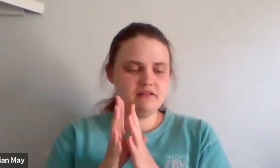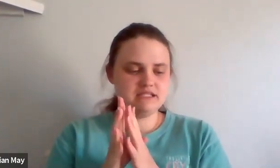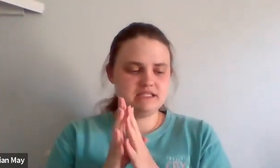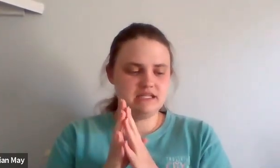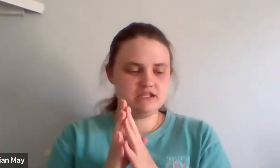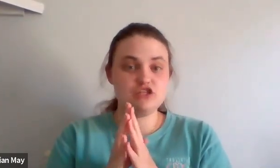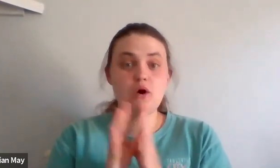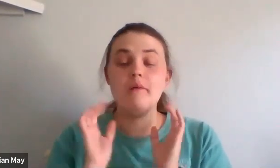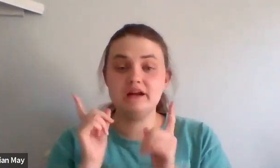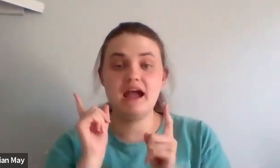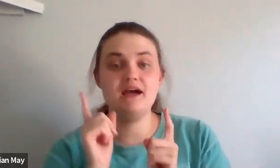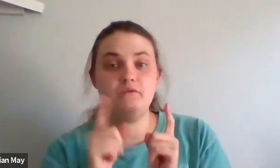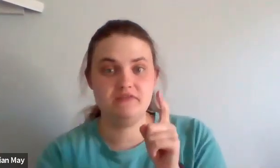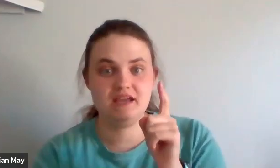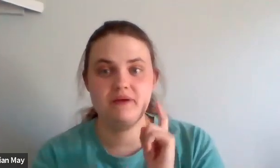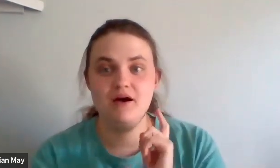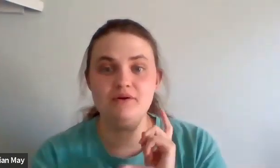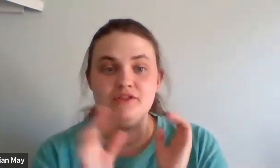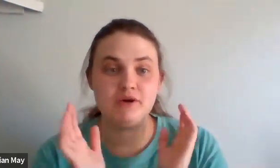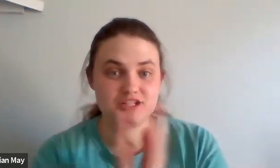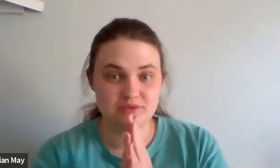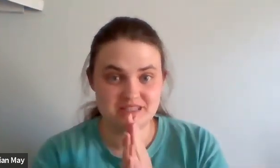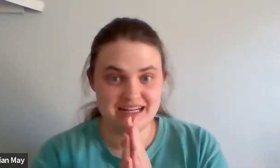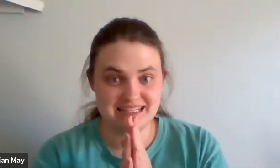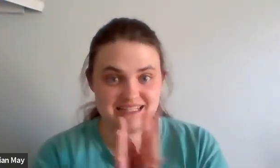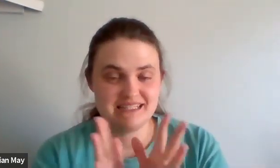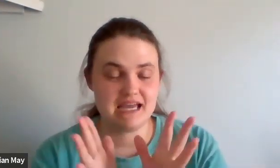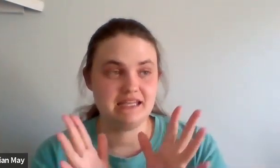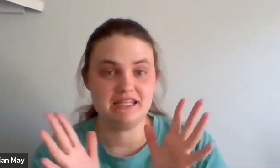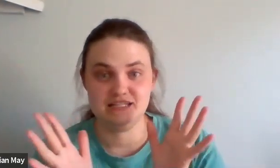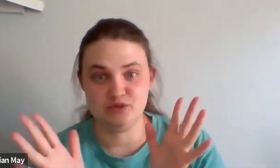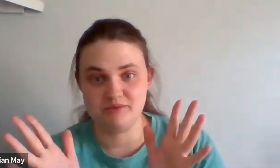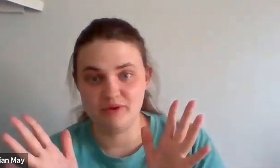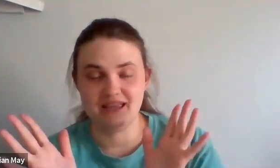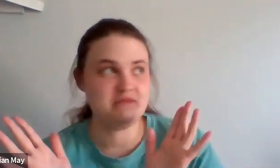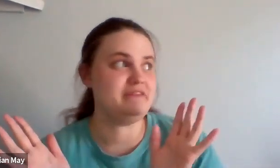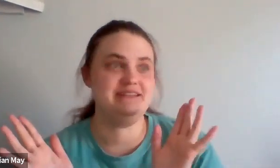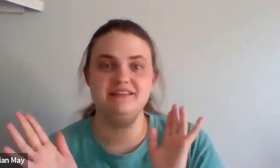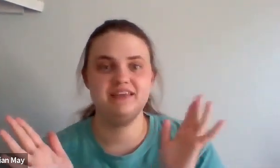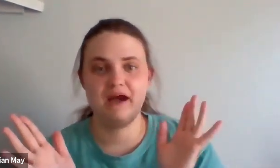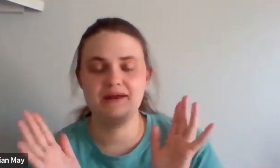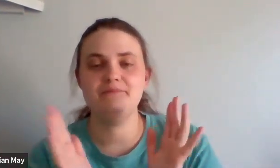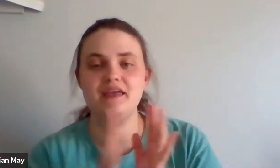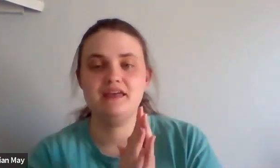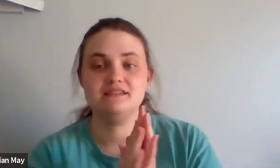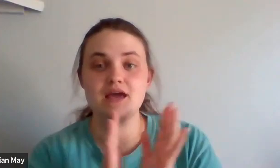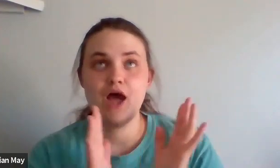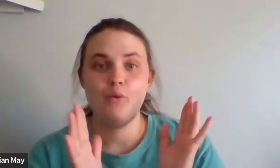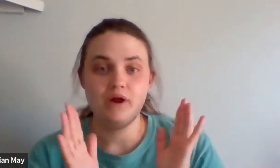Let's see. So I want to add one thing about the question words that I didn't say. It's super important. I can't believe I didn't think about it. Is when